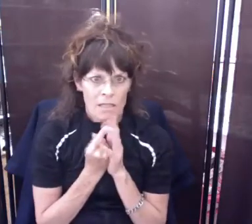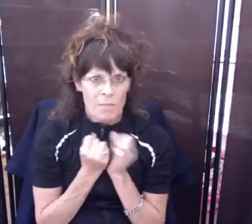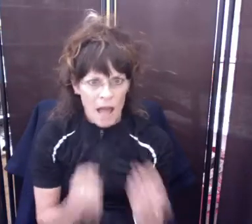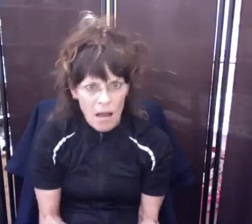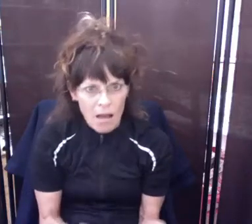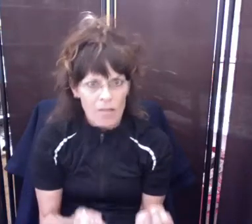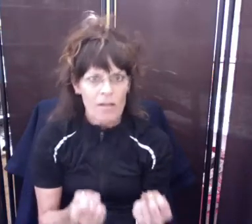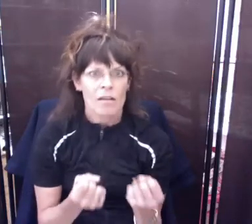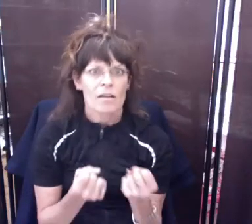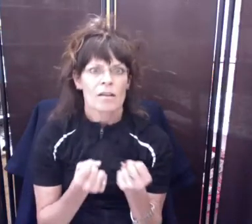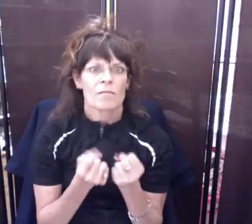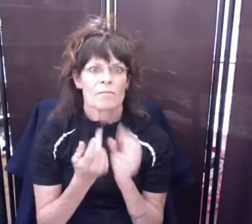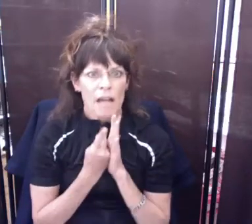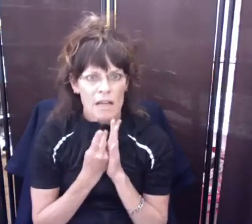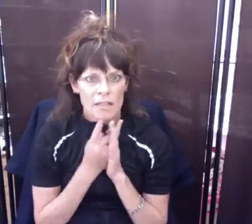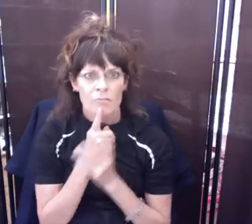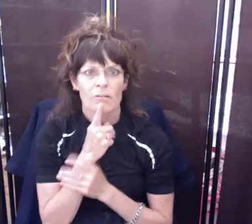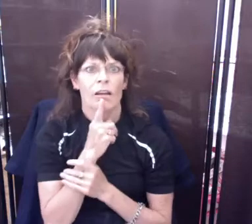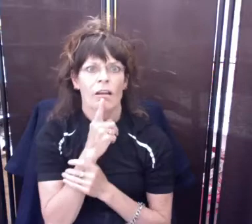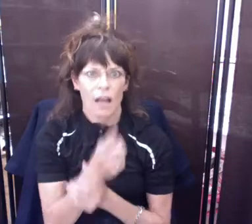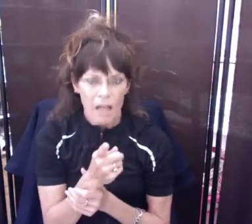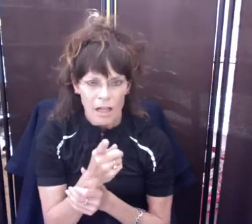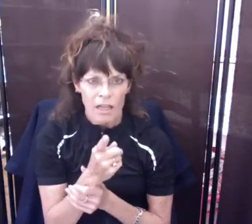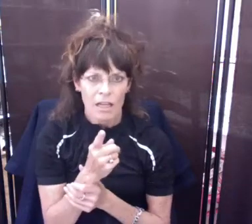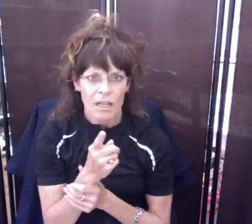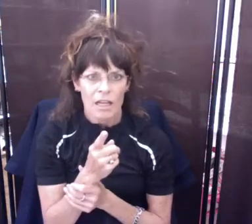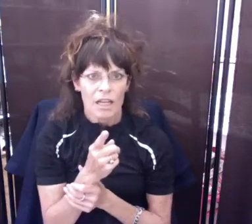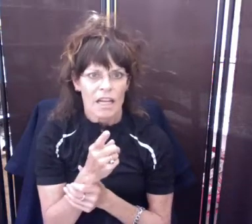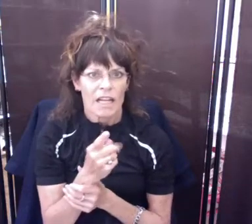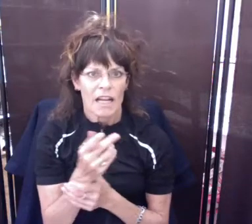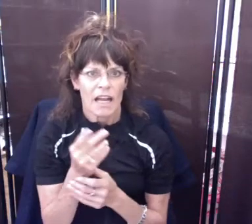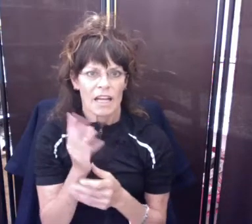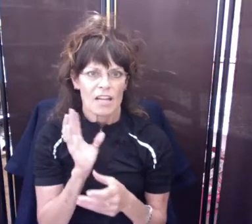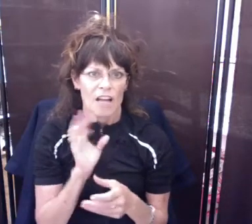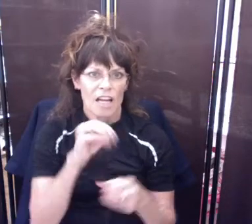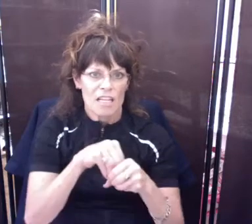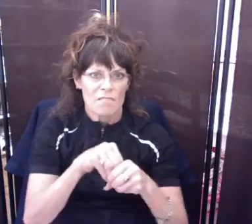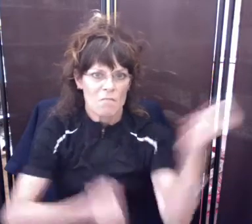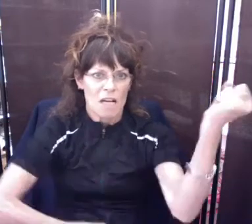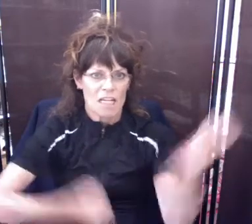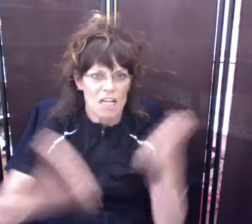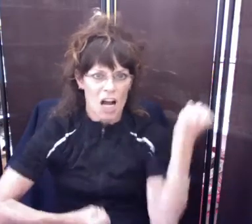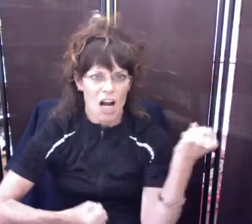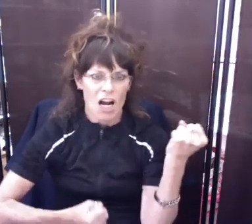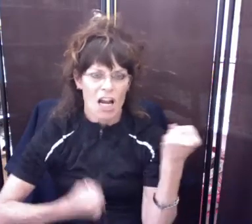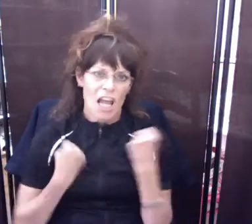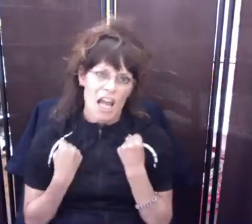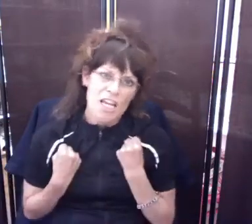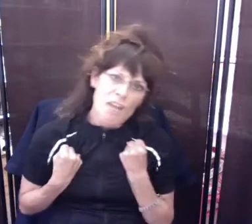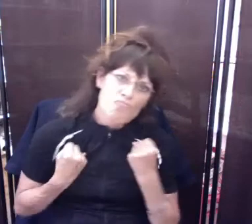reality. And I got in my Quaalude car, and the first thing I did was I drove to an AA meeting, and